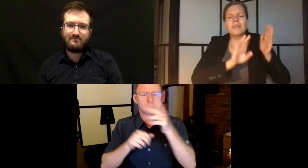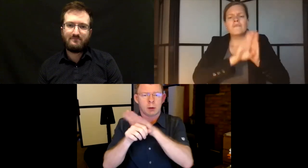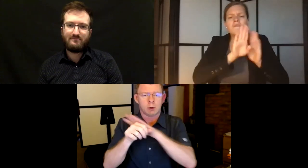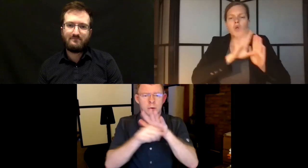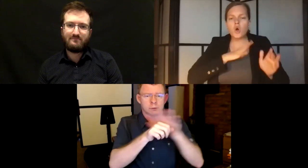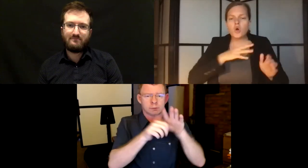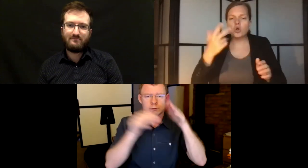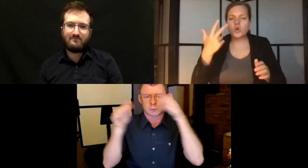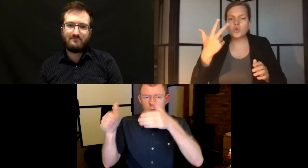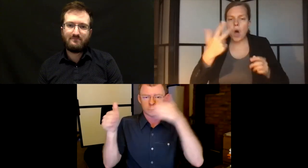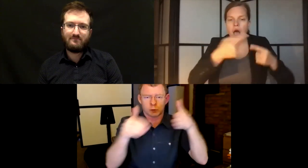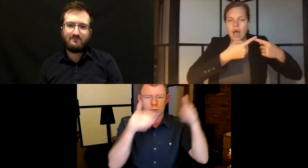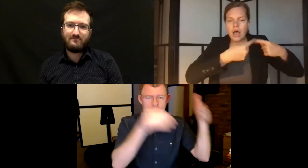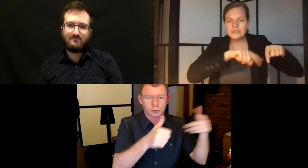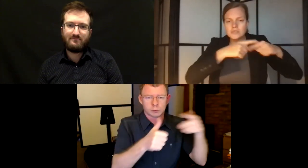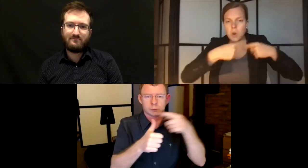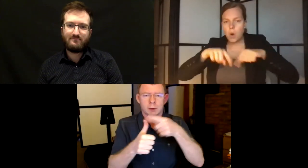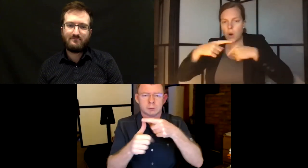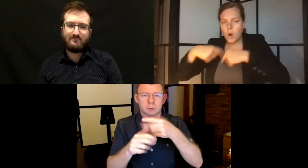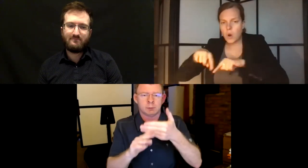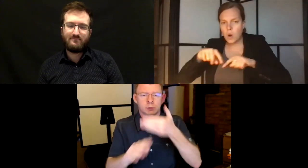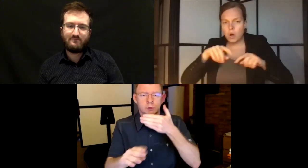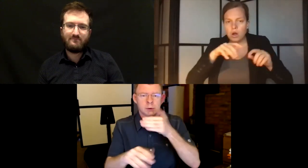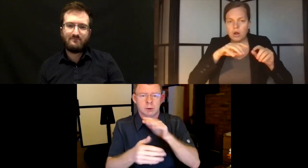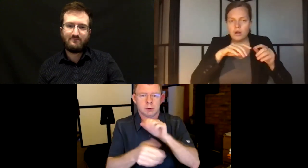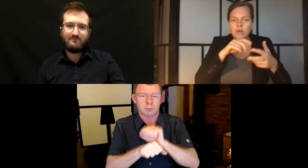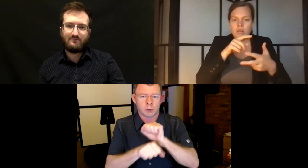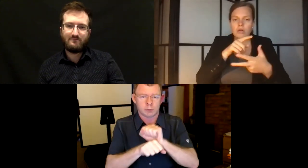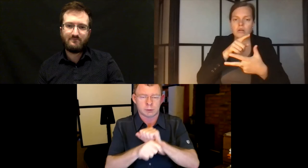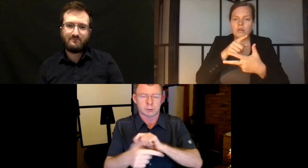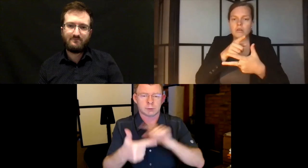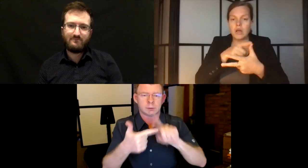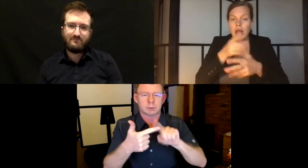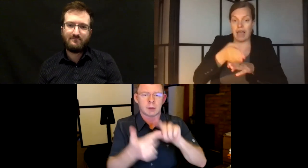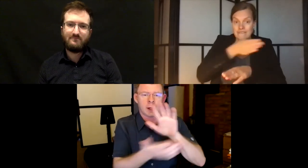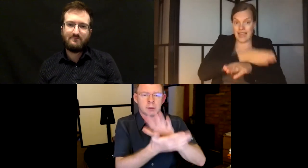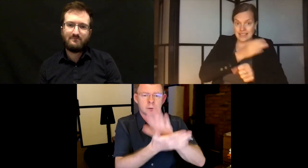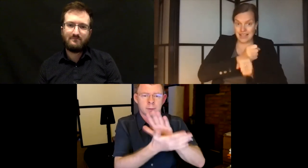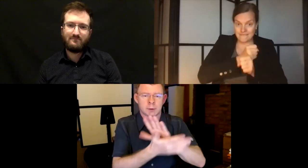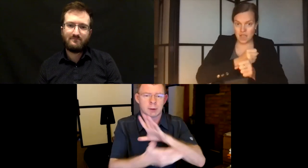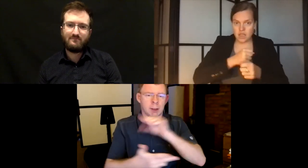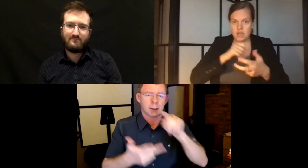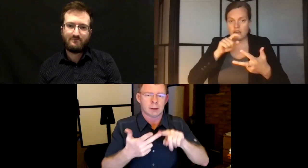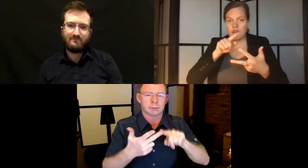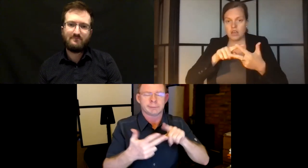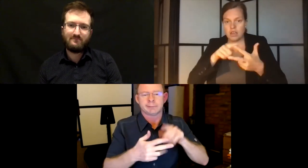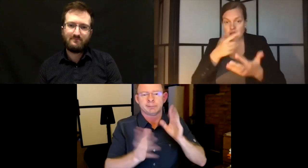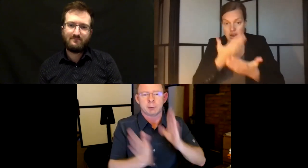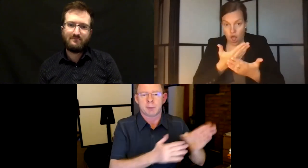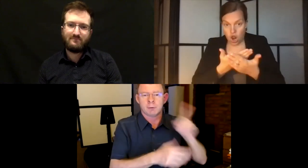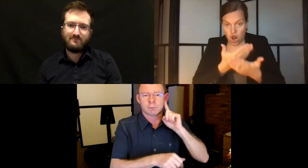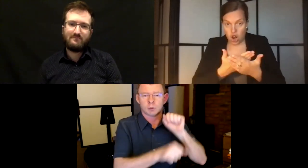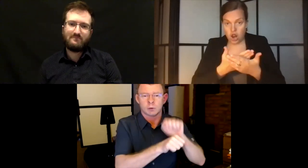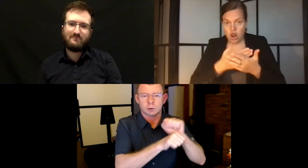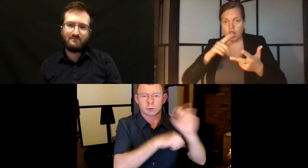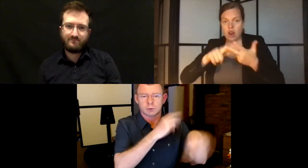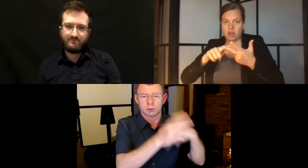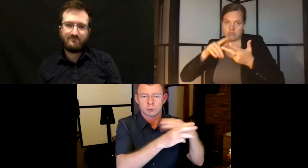time. There were different areas that were focused initially. There was the pre-employment, academic,